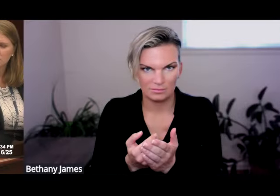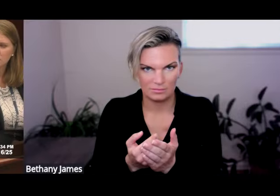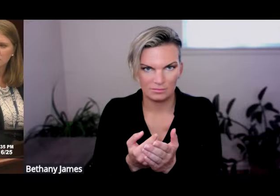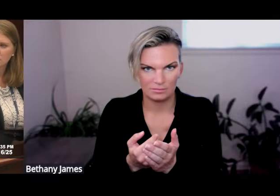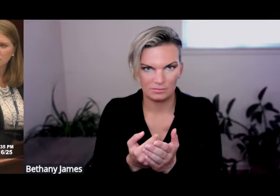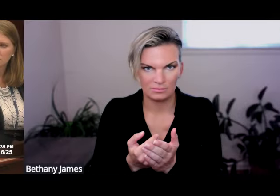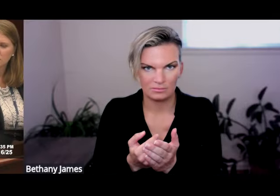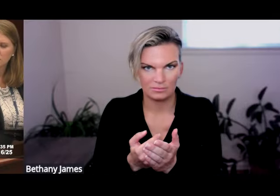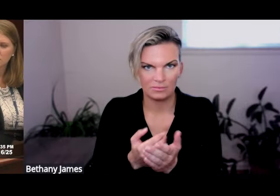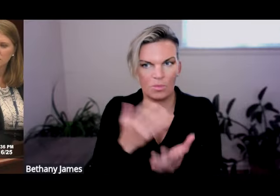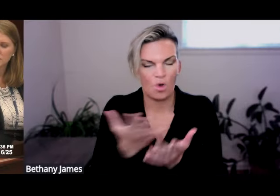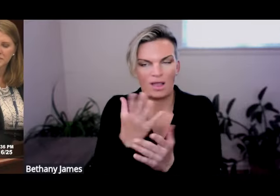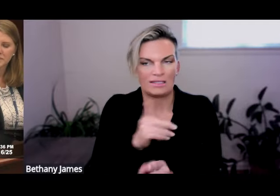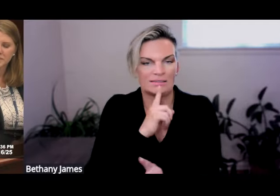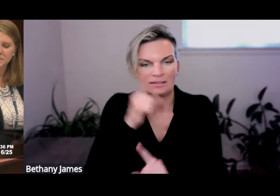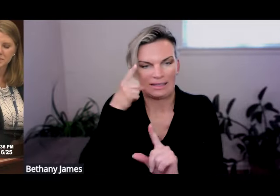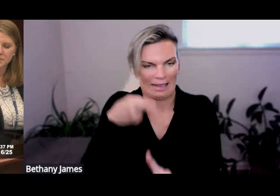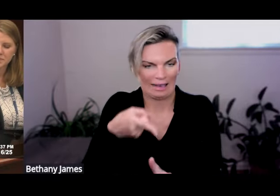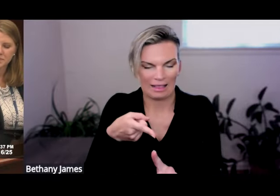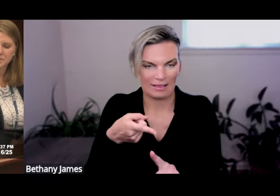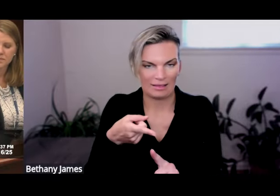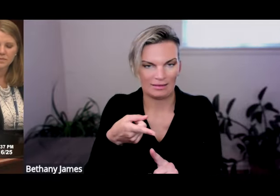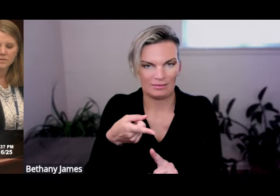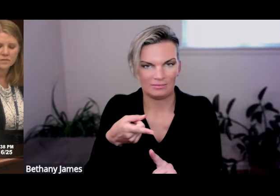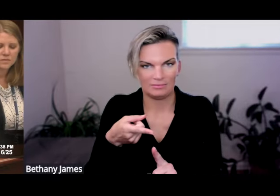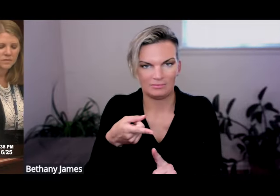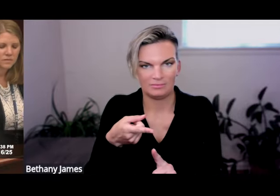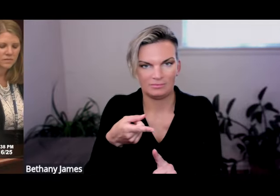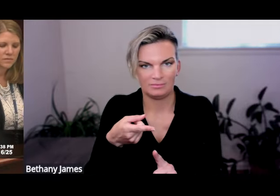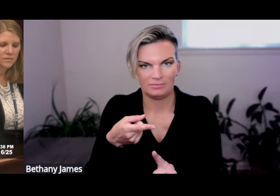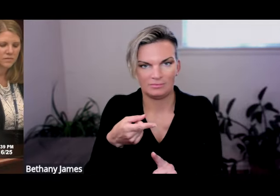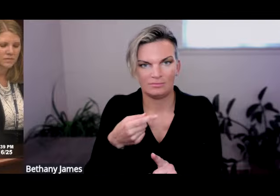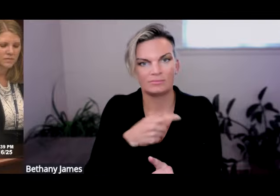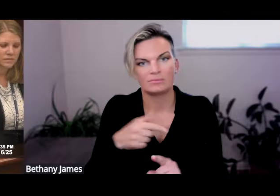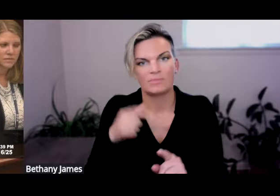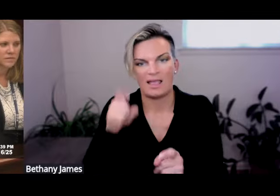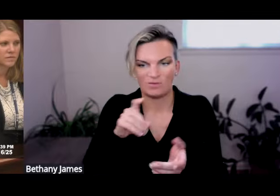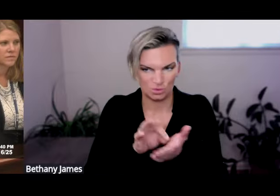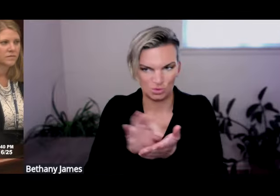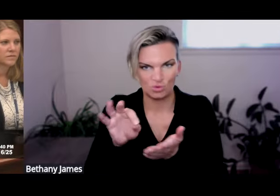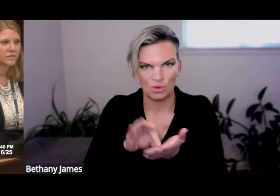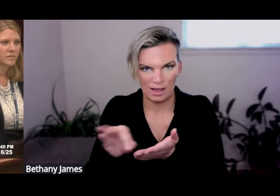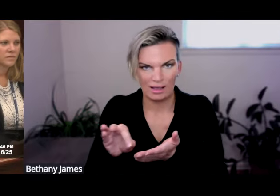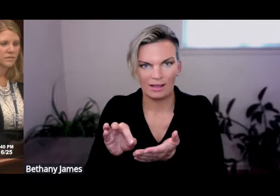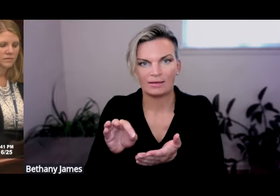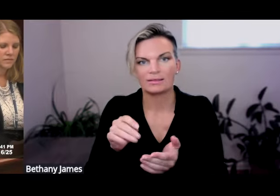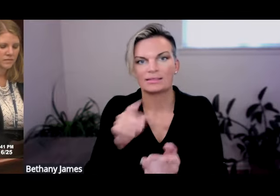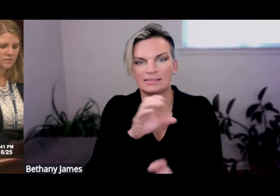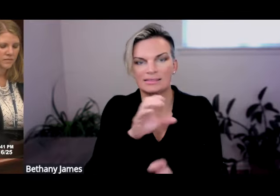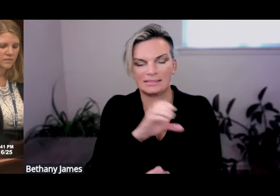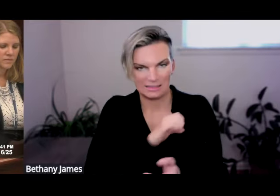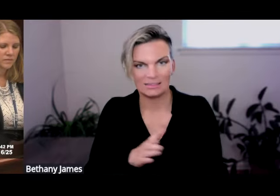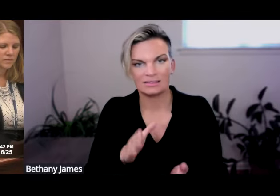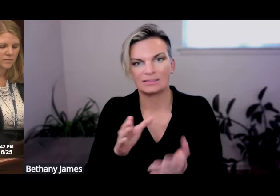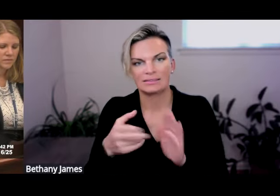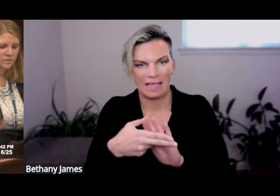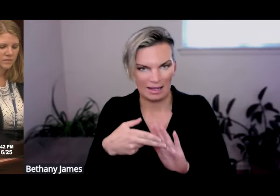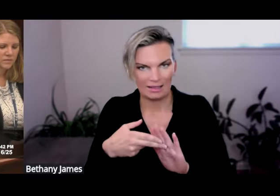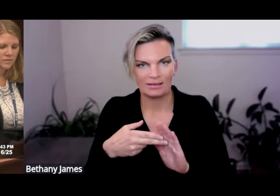What is this getting at? So, and it tied with, we have to track the citizenship status and everything